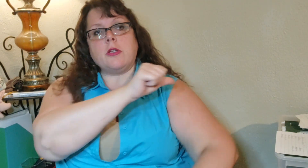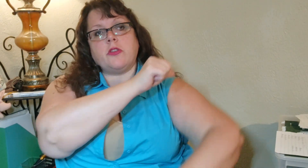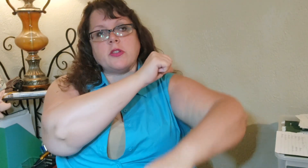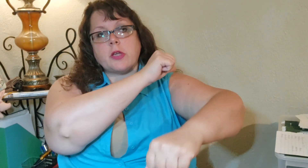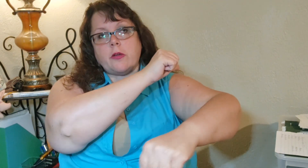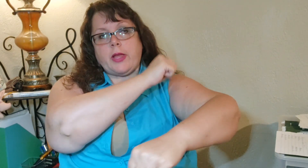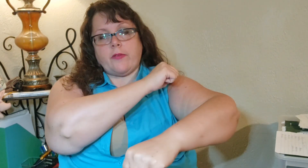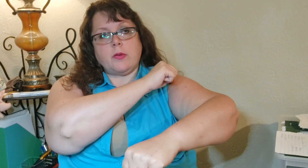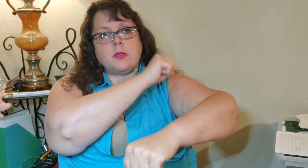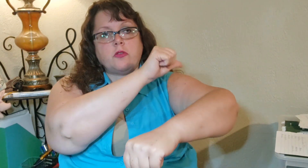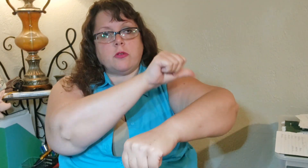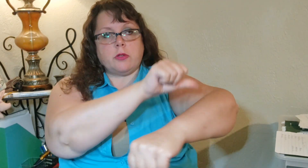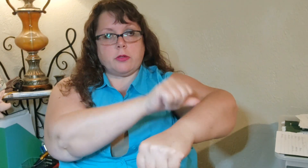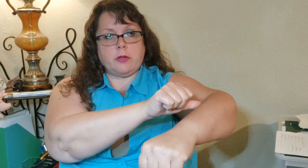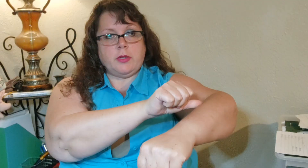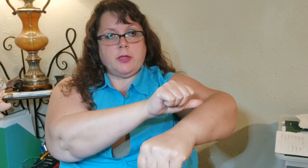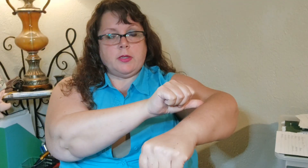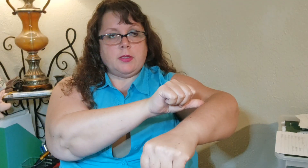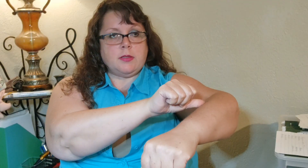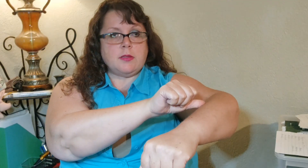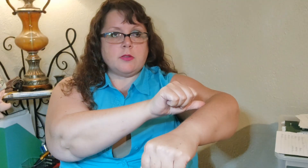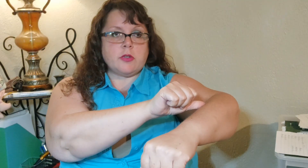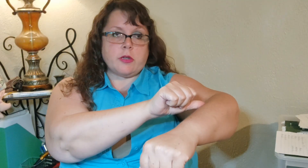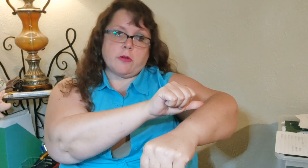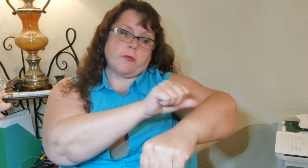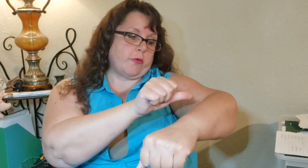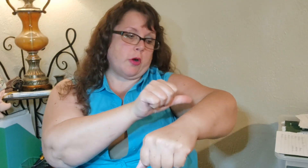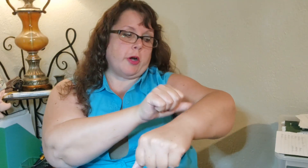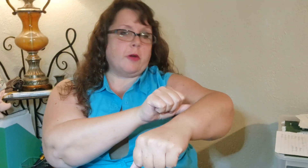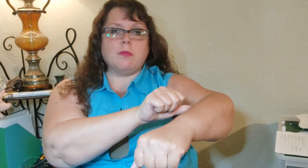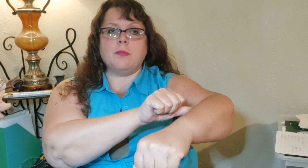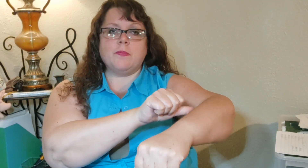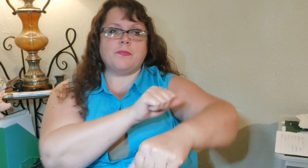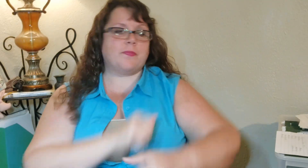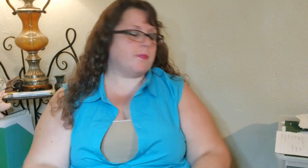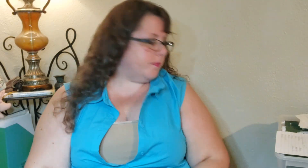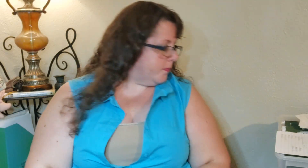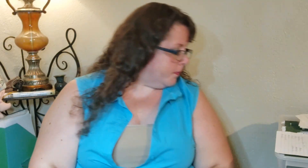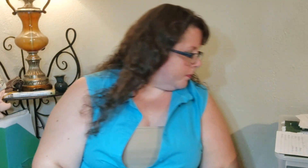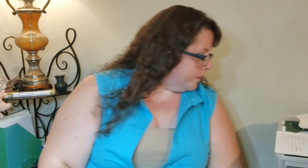You just go like from the shoulder to your forearm.